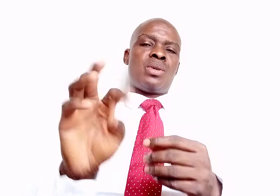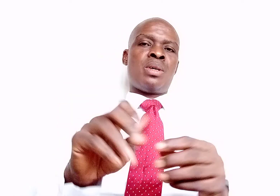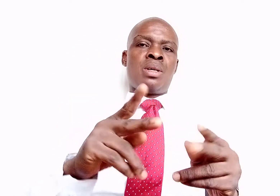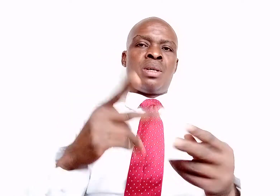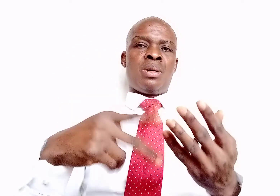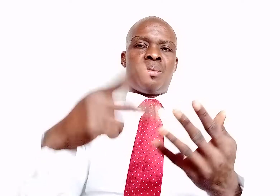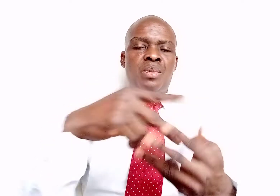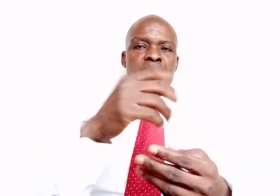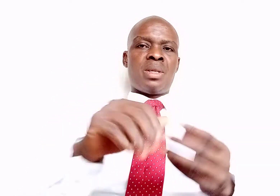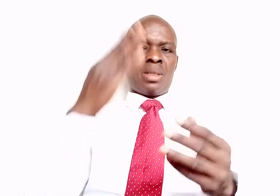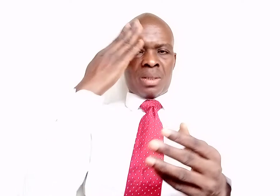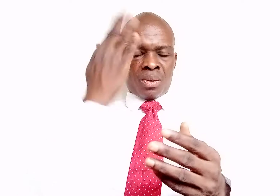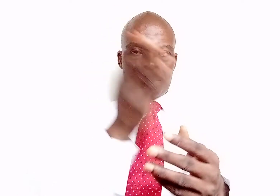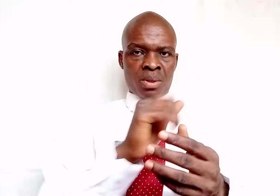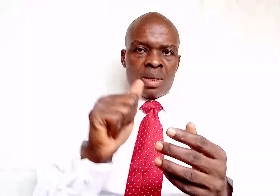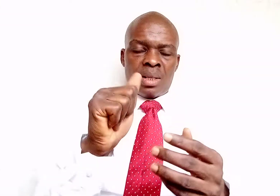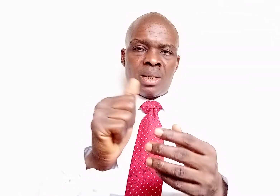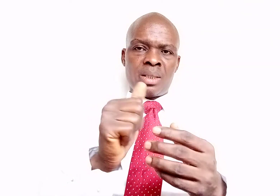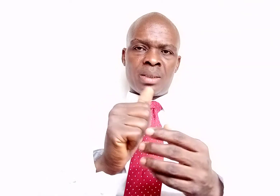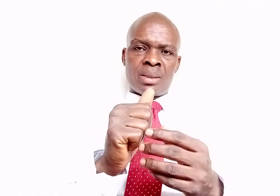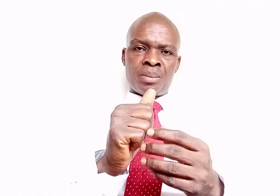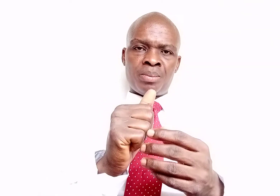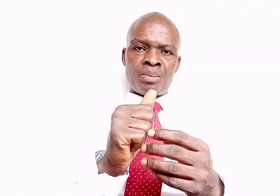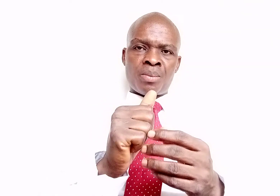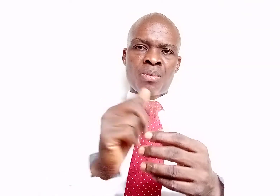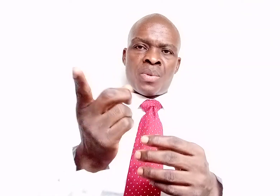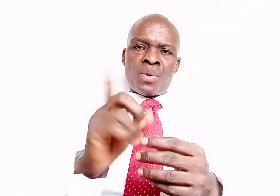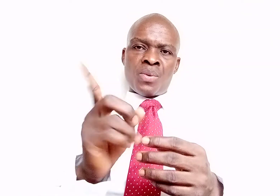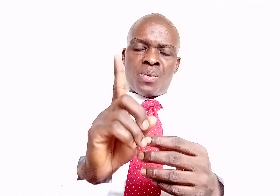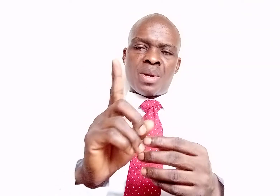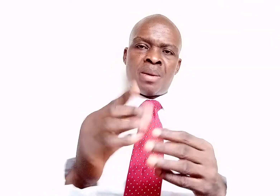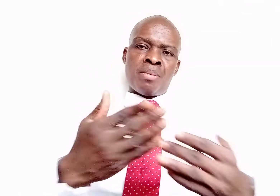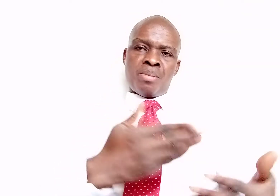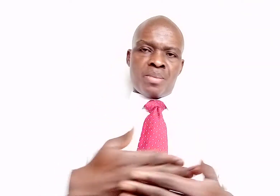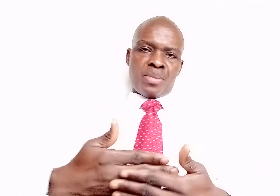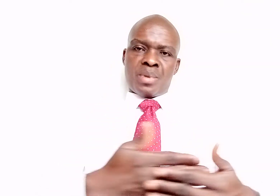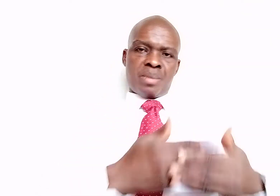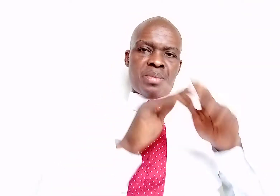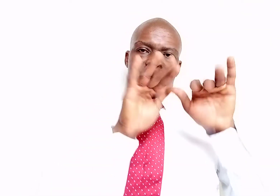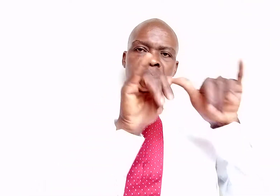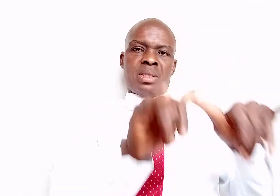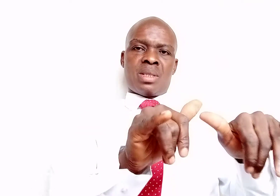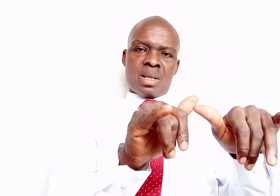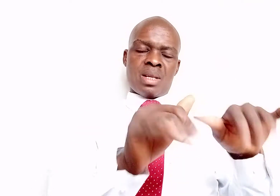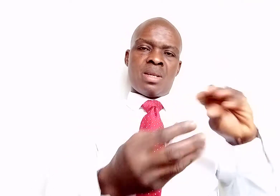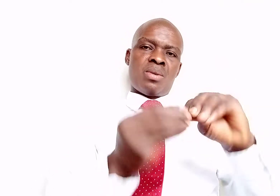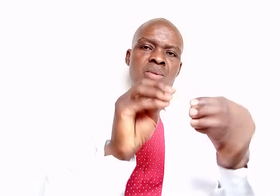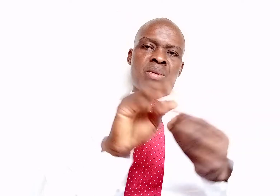as womb, where baby stays. Roman figure 9,